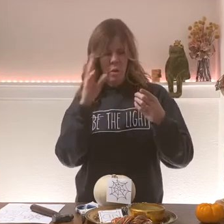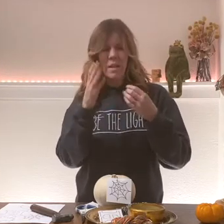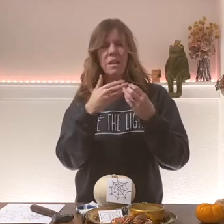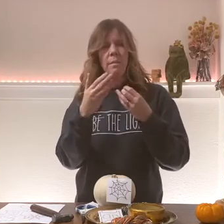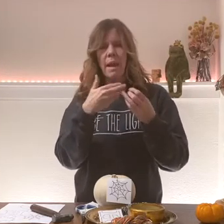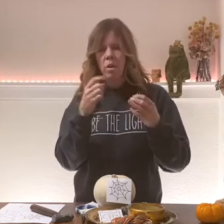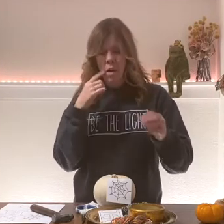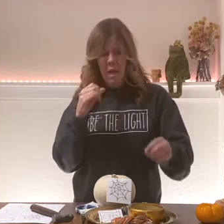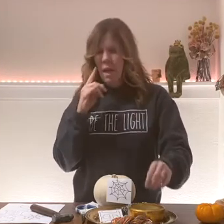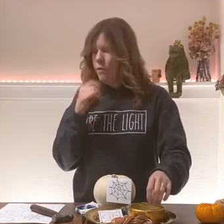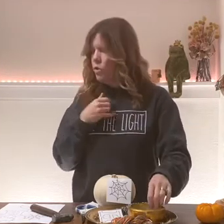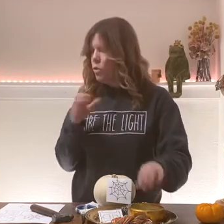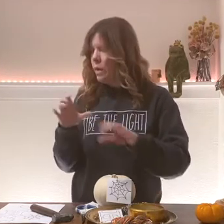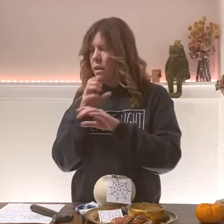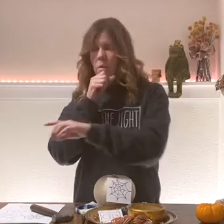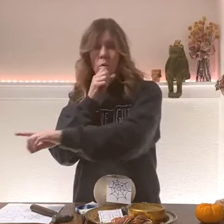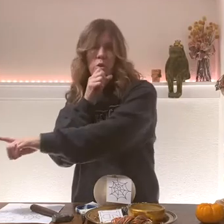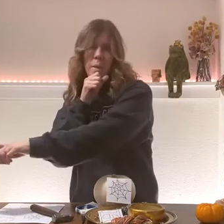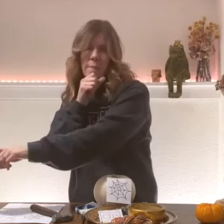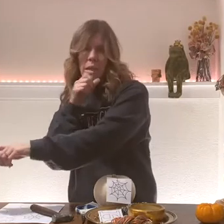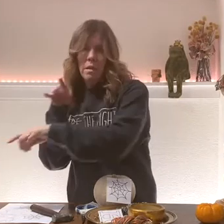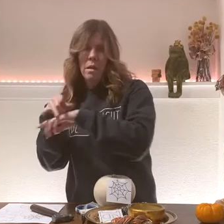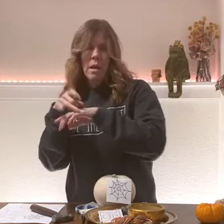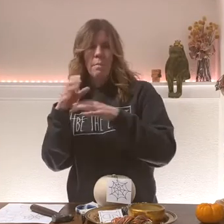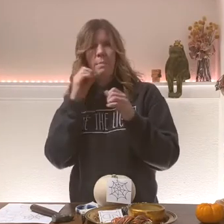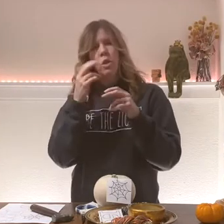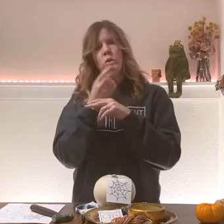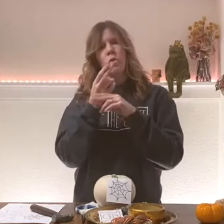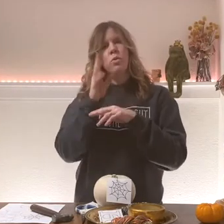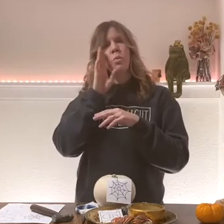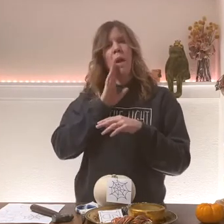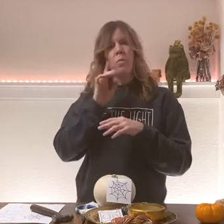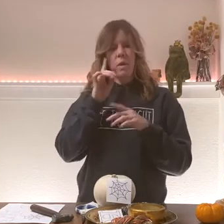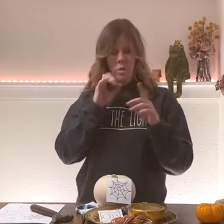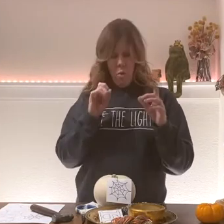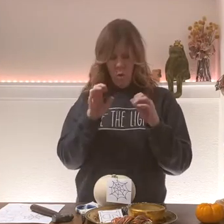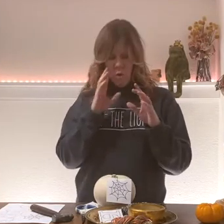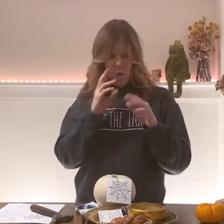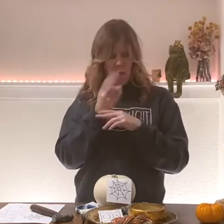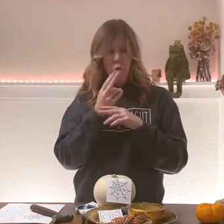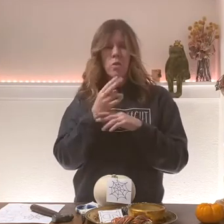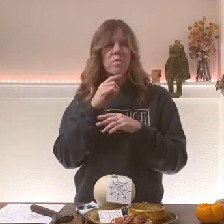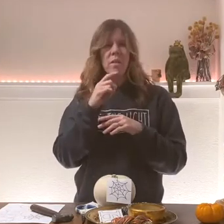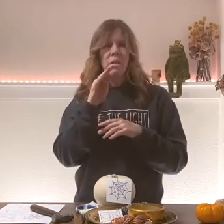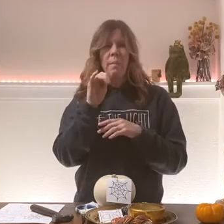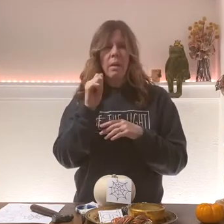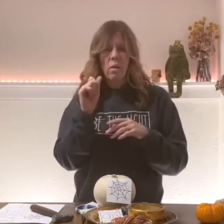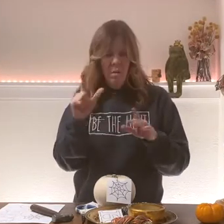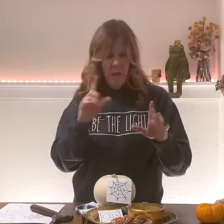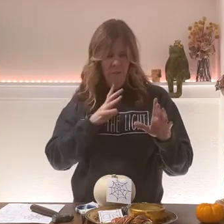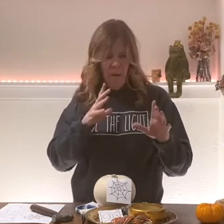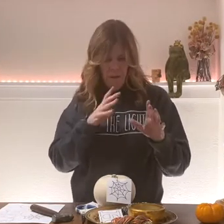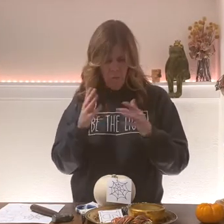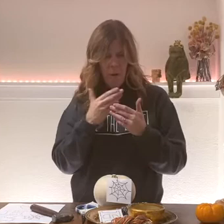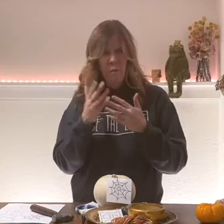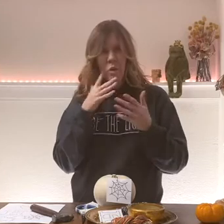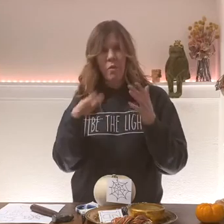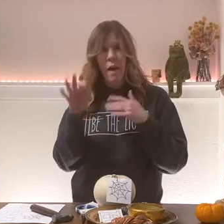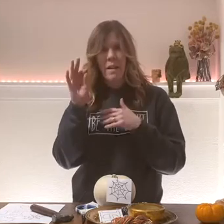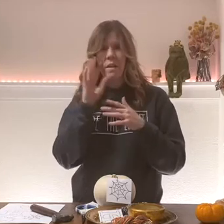doesn't matter. If you're doing an orange pumpkin, maybe you'd use the brown ones, or you could just use the metal. It's fine. Whatever you find is good